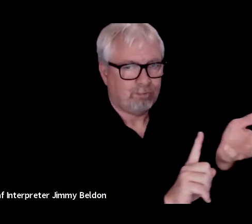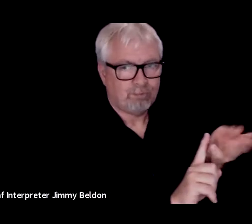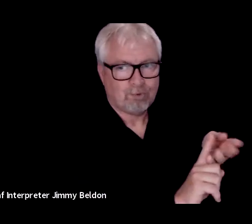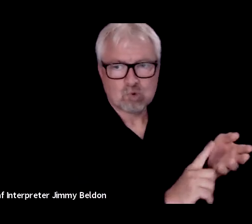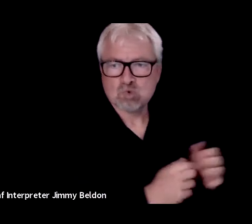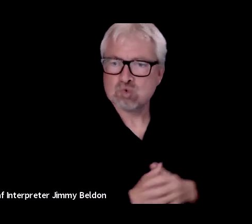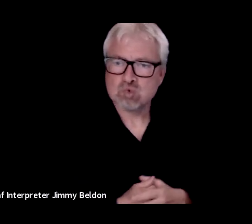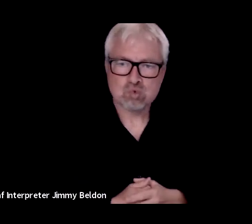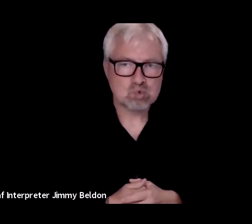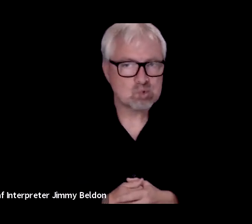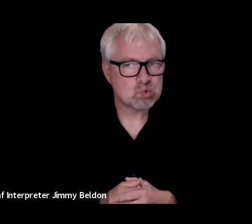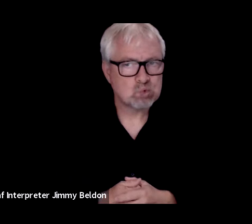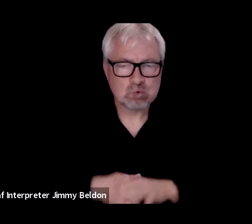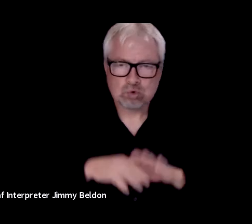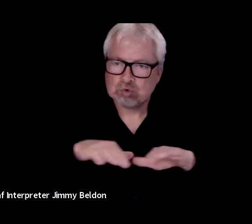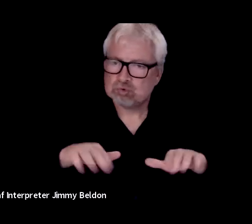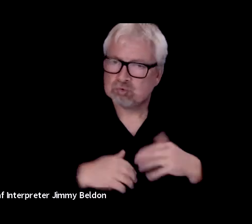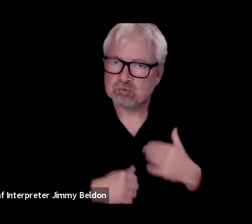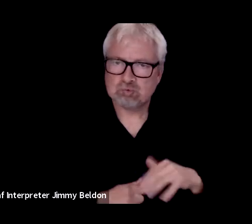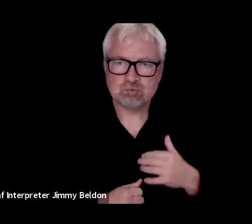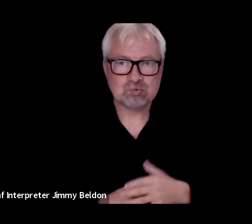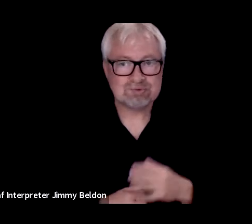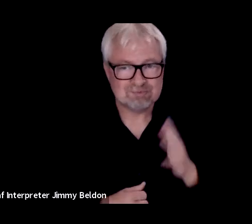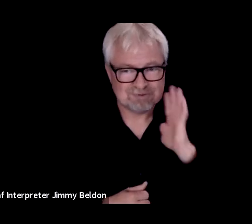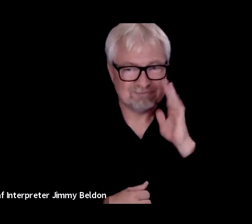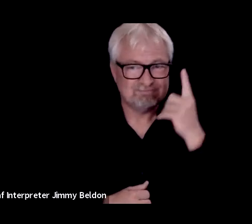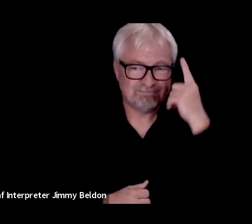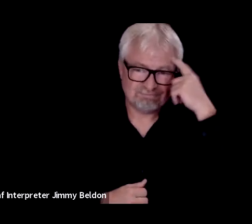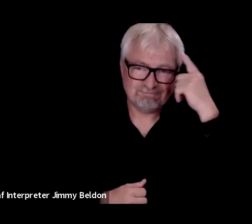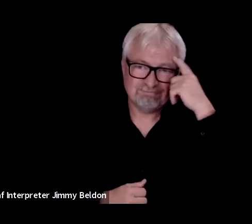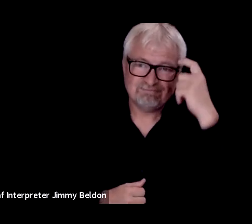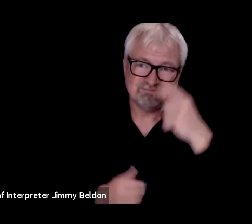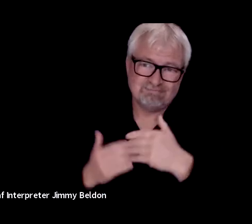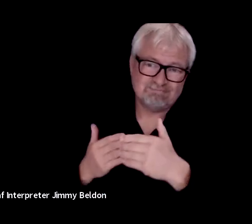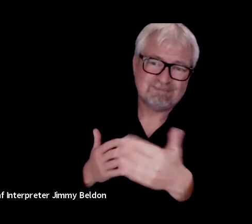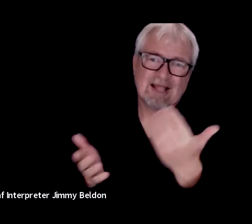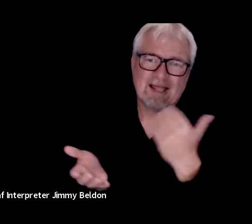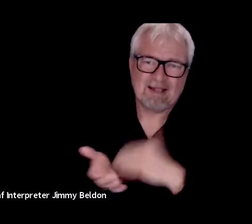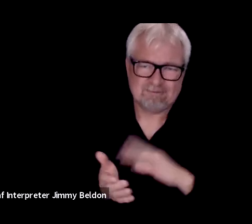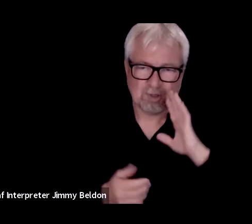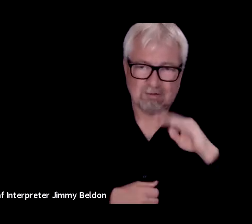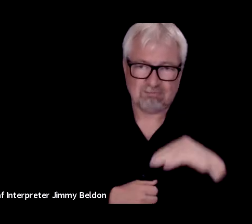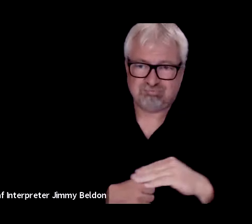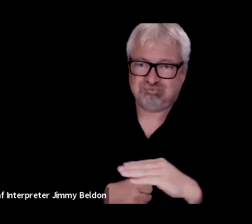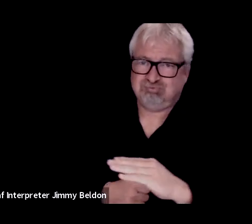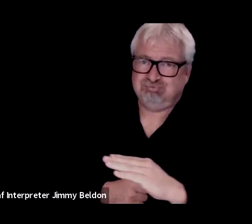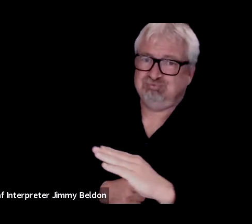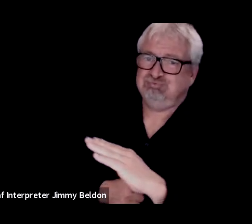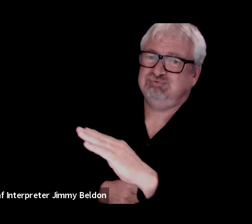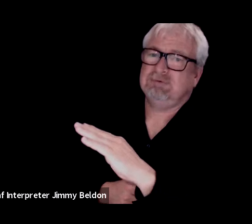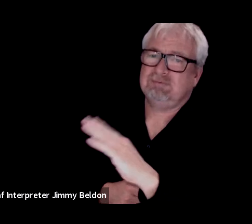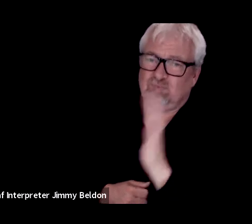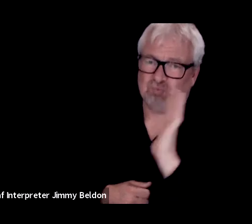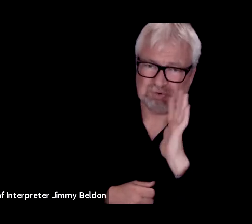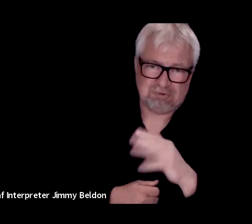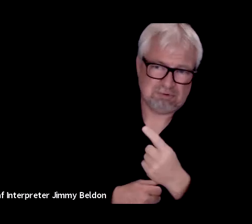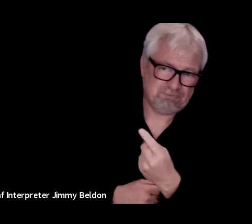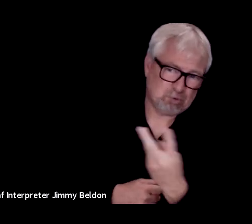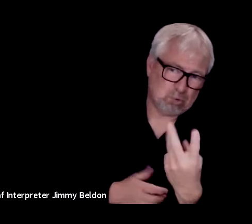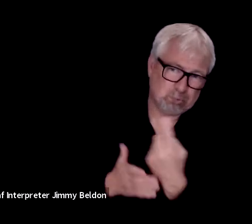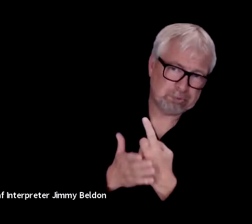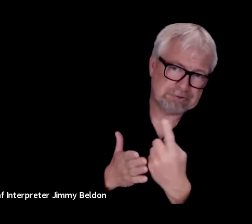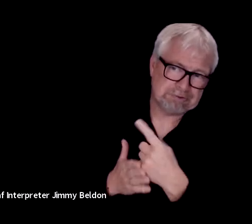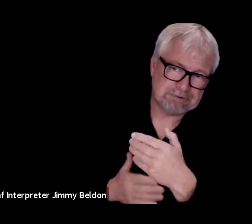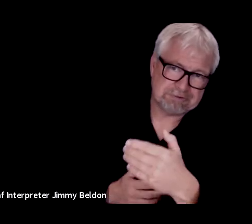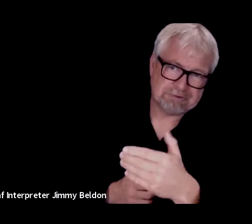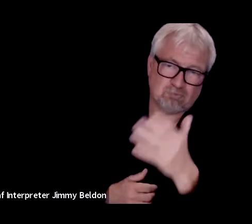pretty soon in the next couple of weeks. And again, we know that this is something that happens in fall when kids go back to